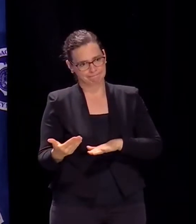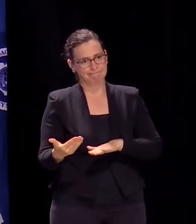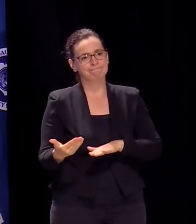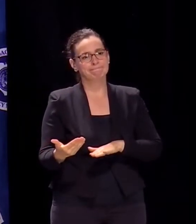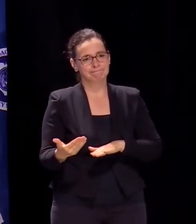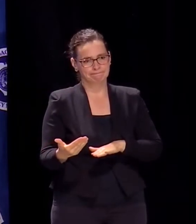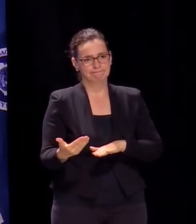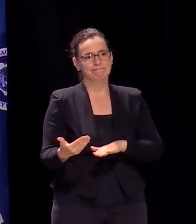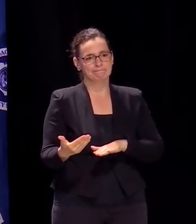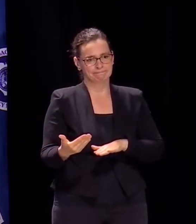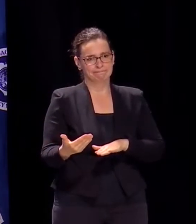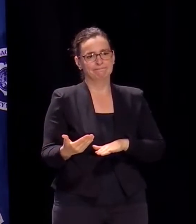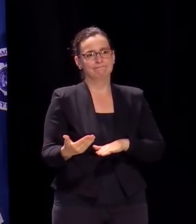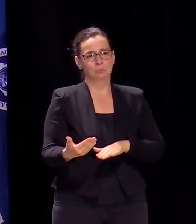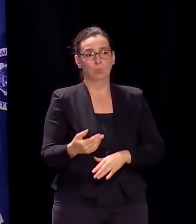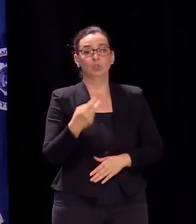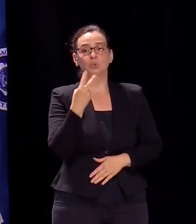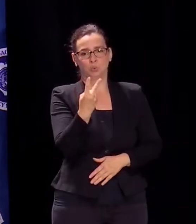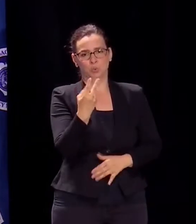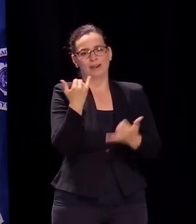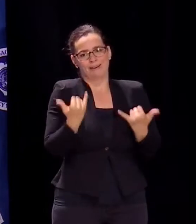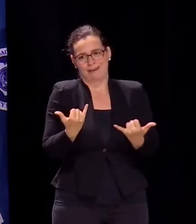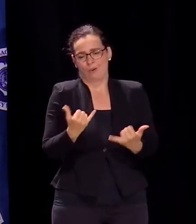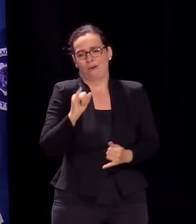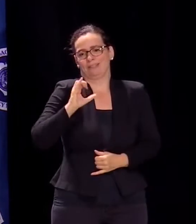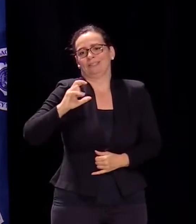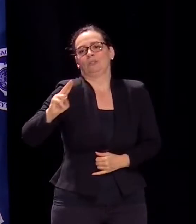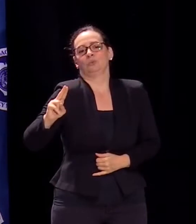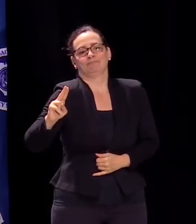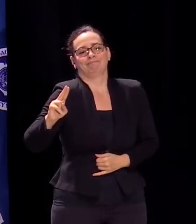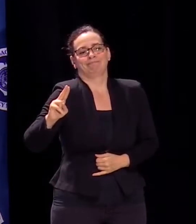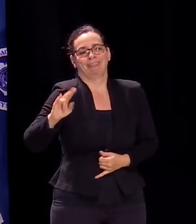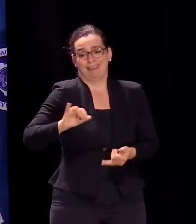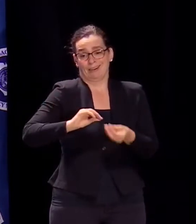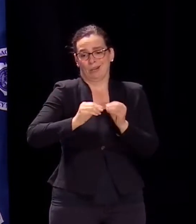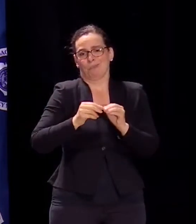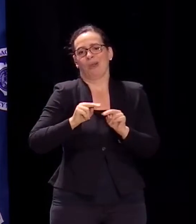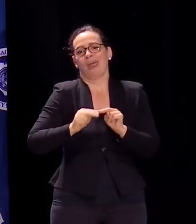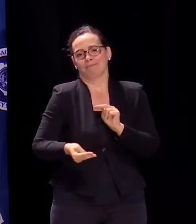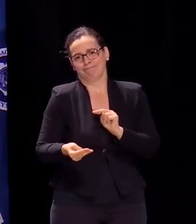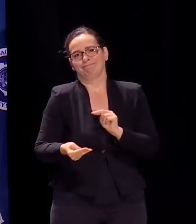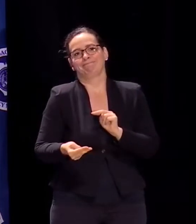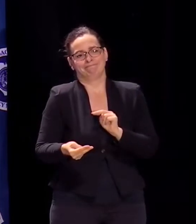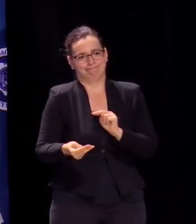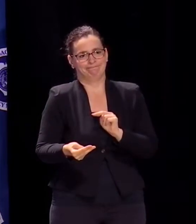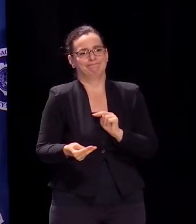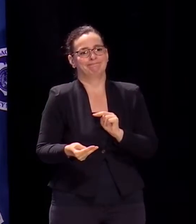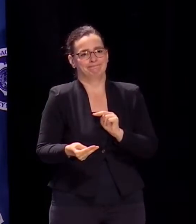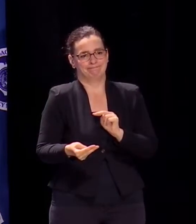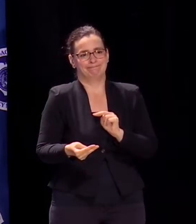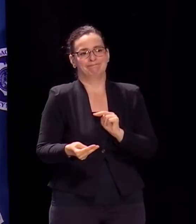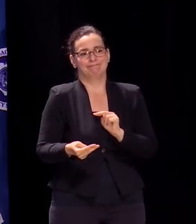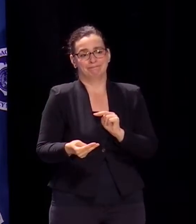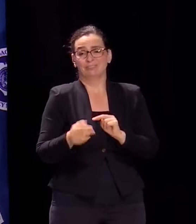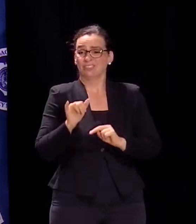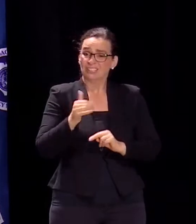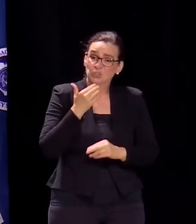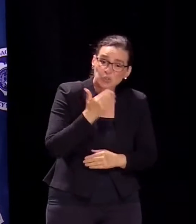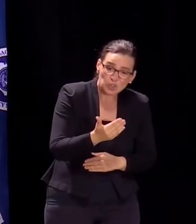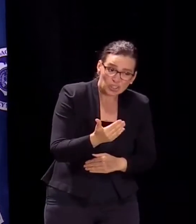certainly good news when you consider where we've been with that number. So 4 folks who are in the ICU, please think of